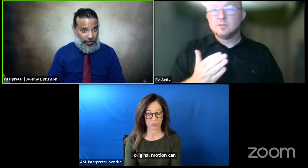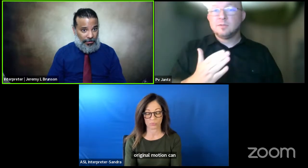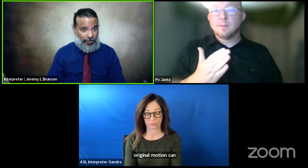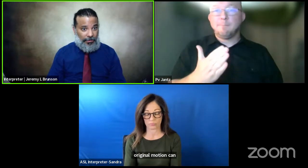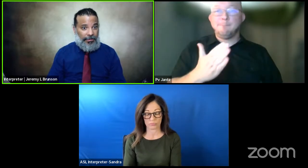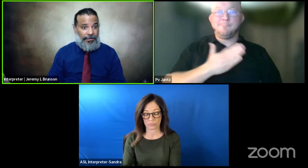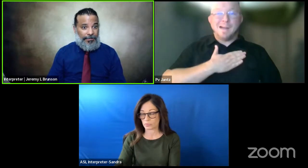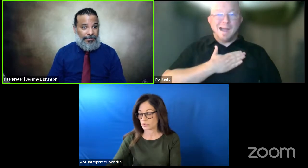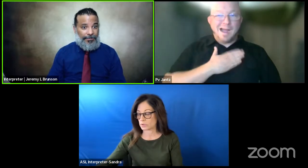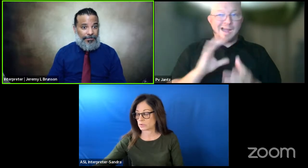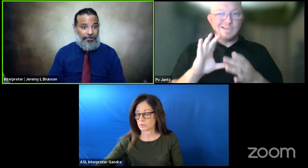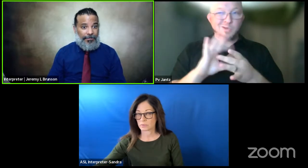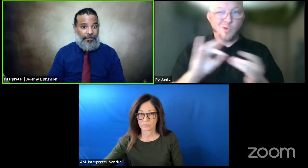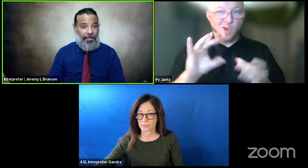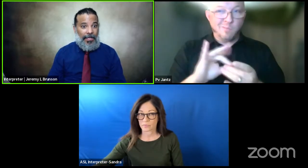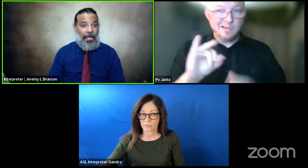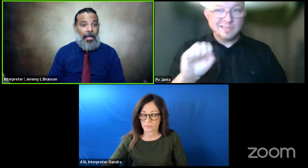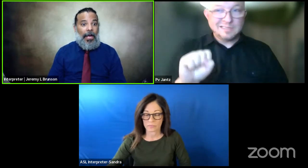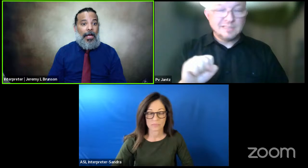motion.